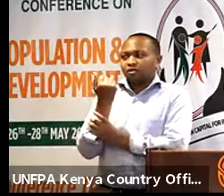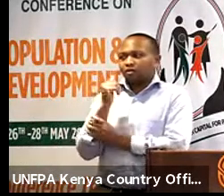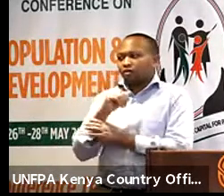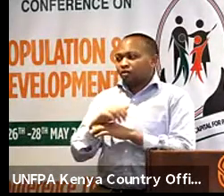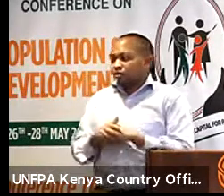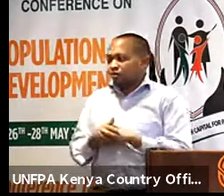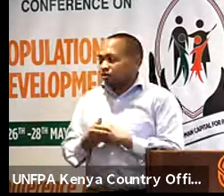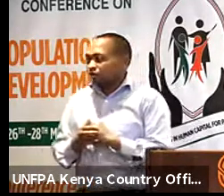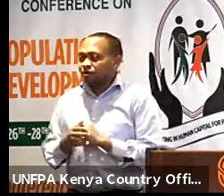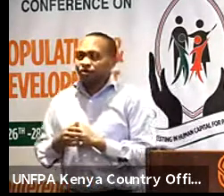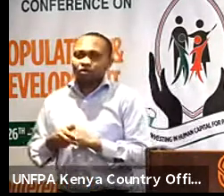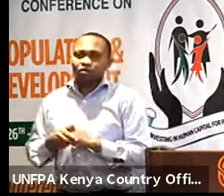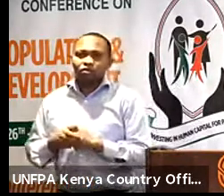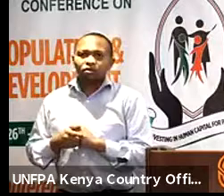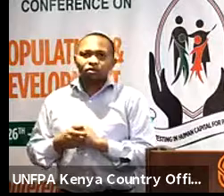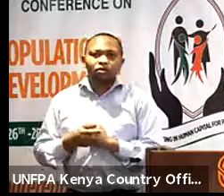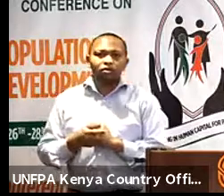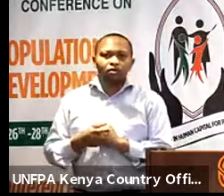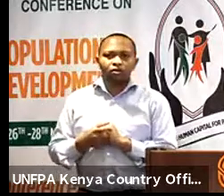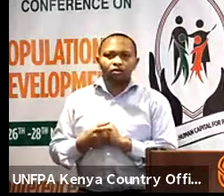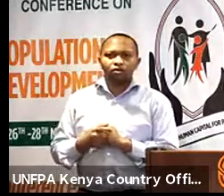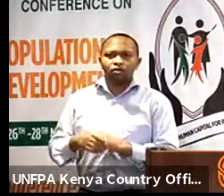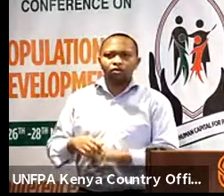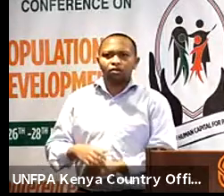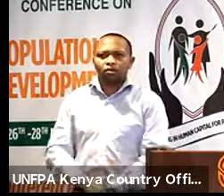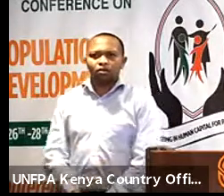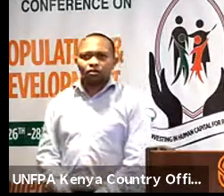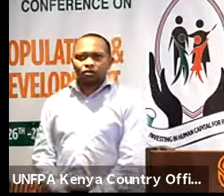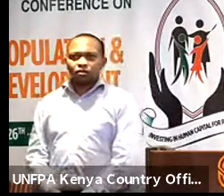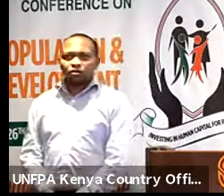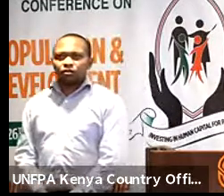I'm Dr. Adolescent Kituku. What happened?